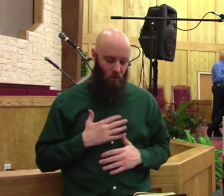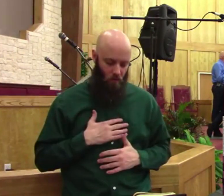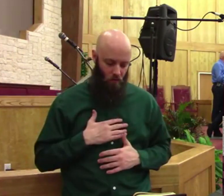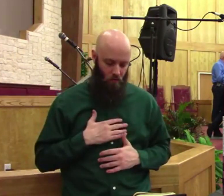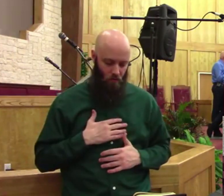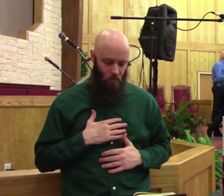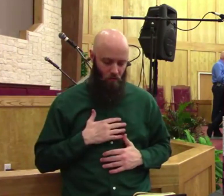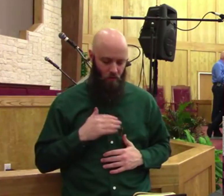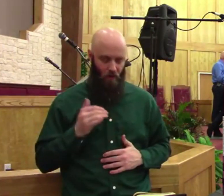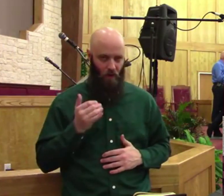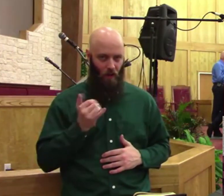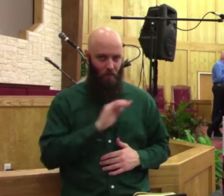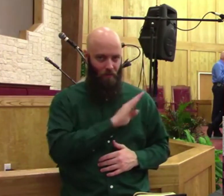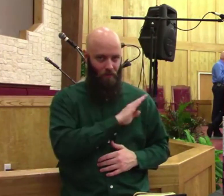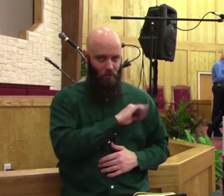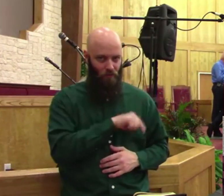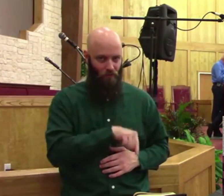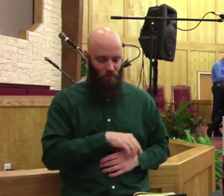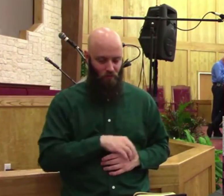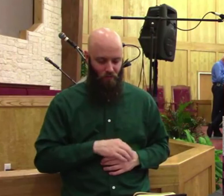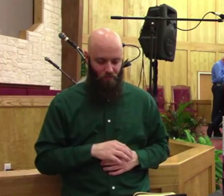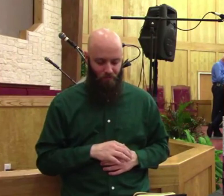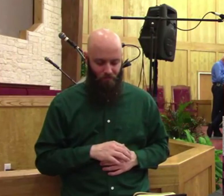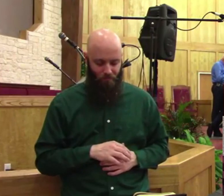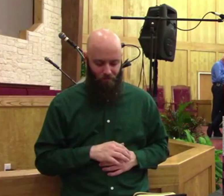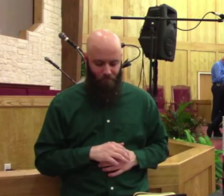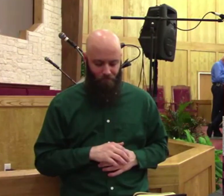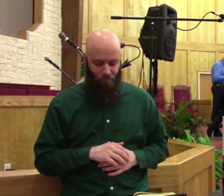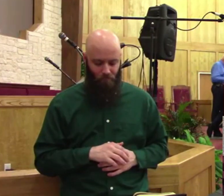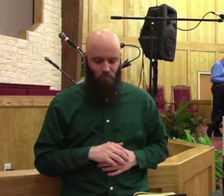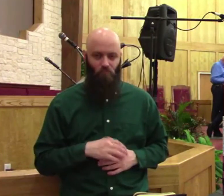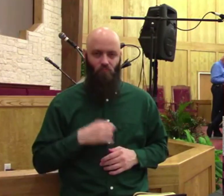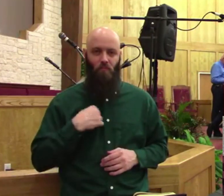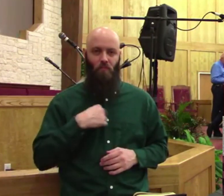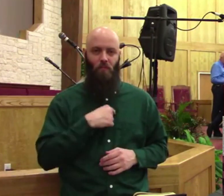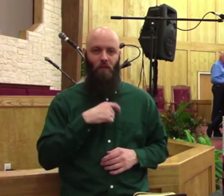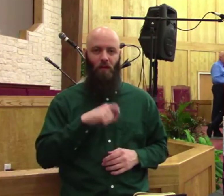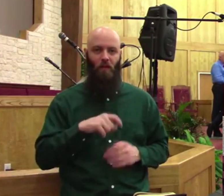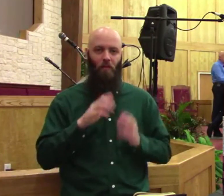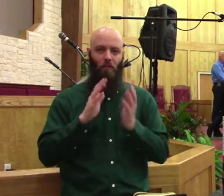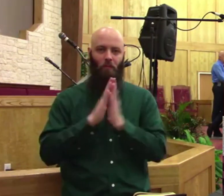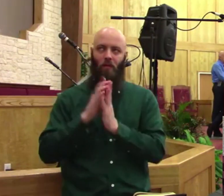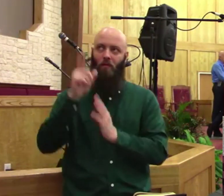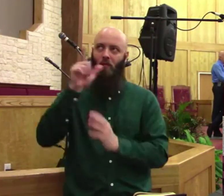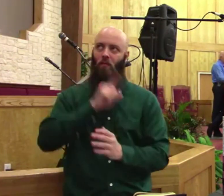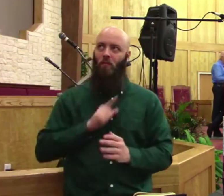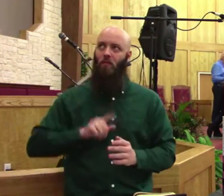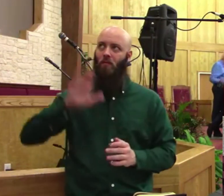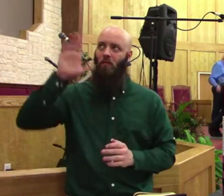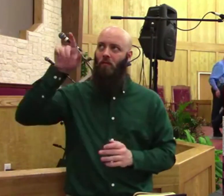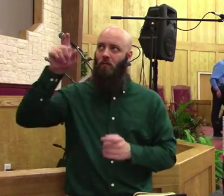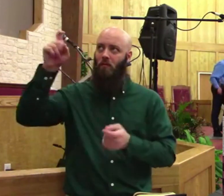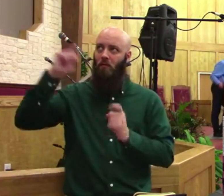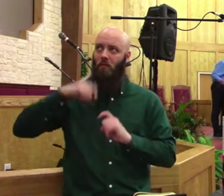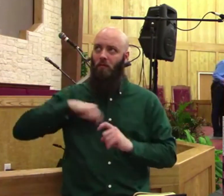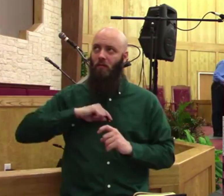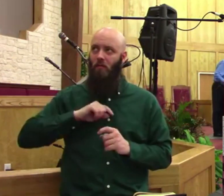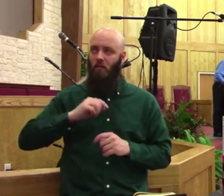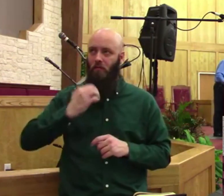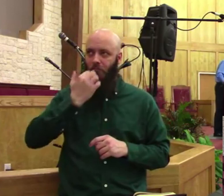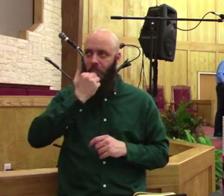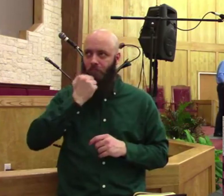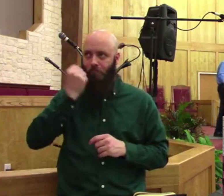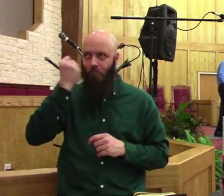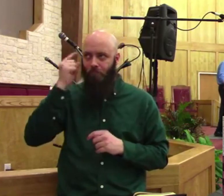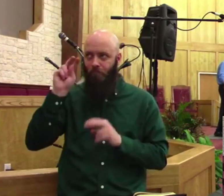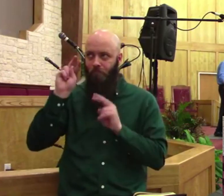like Belshazzar did. We need to pray for the Lord to teach us to number our days so